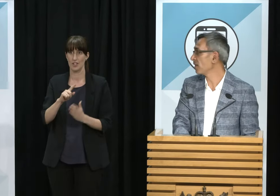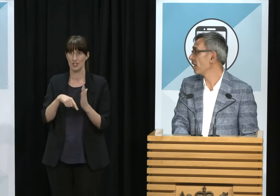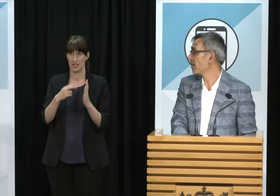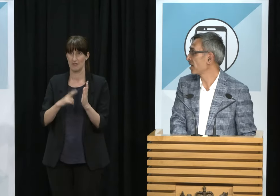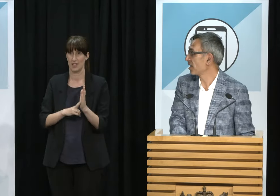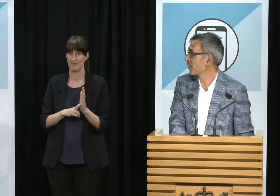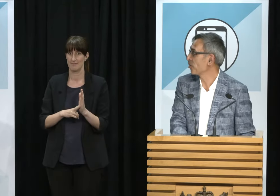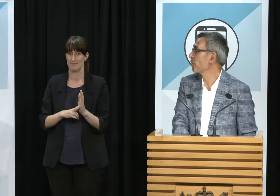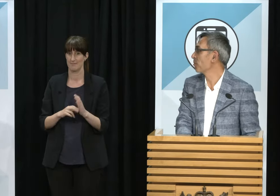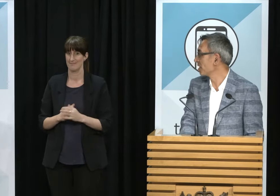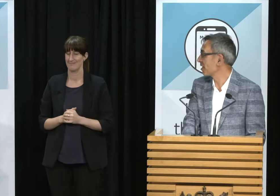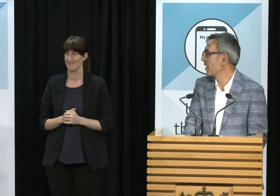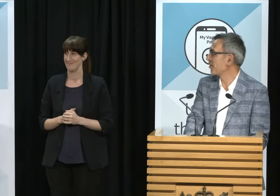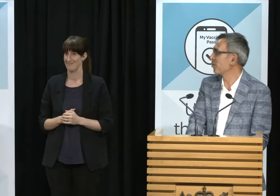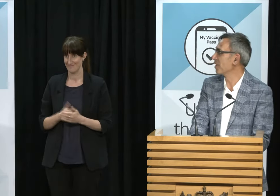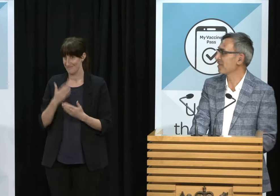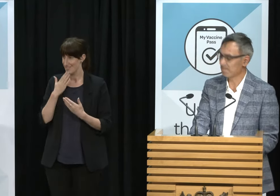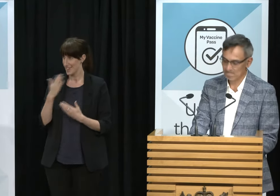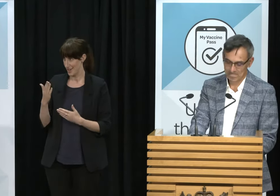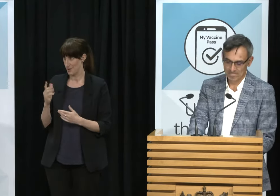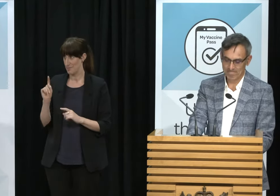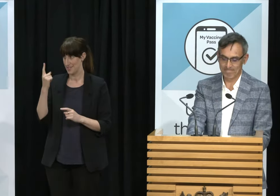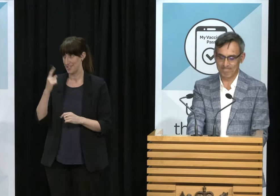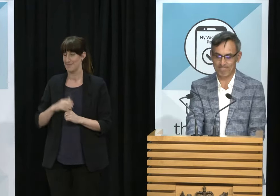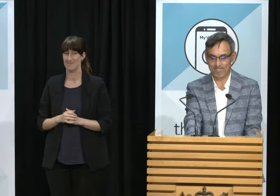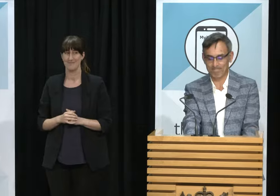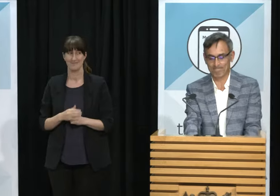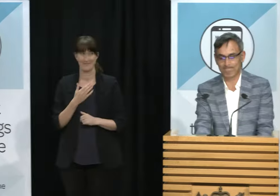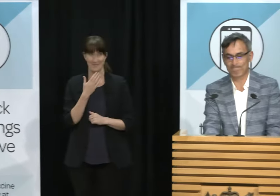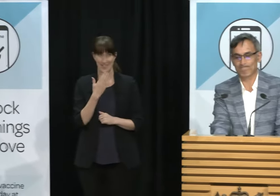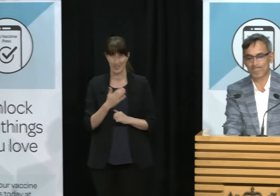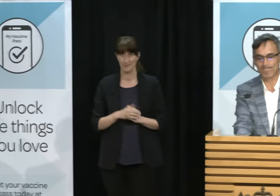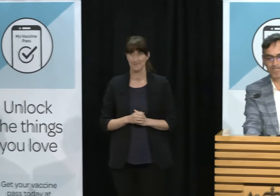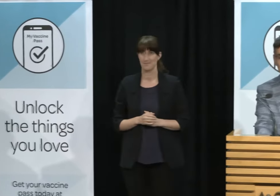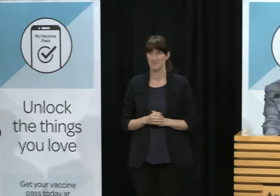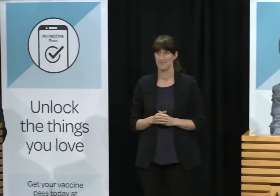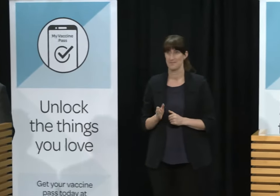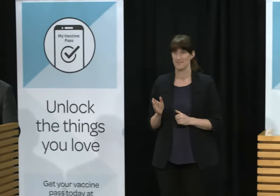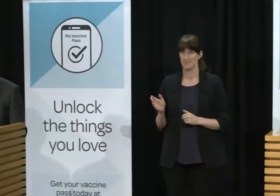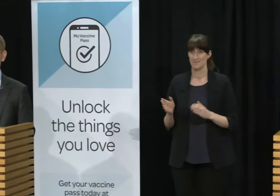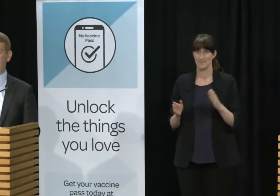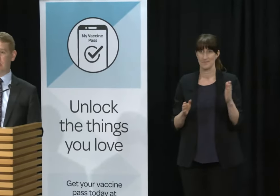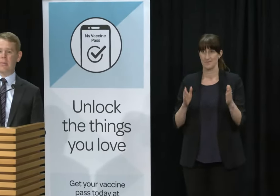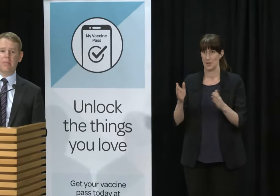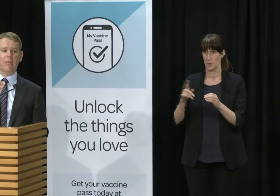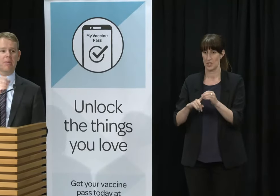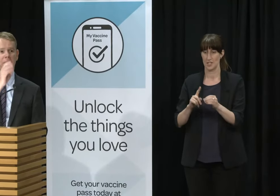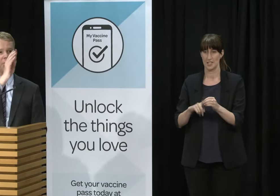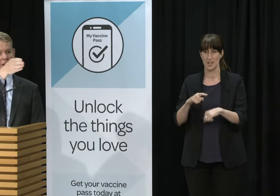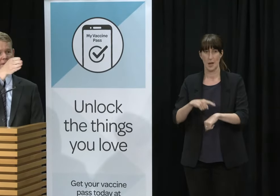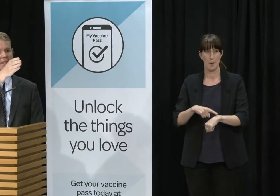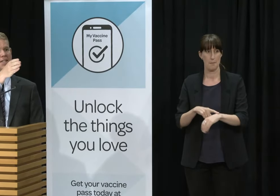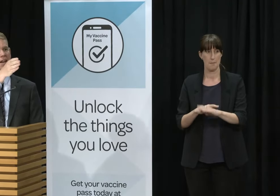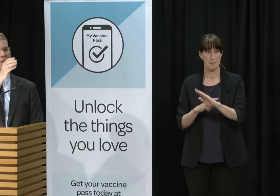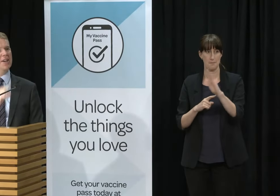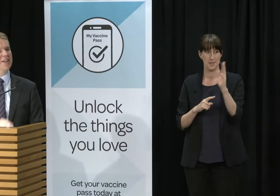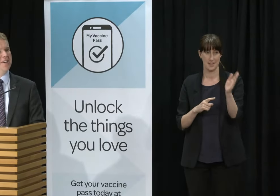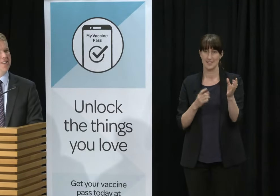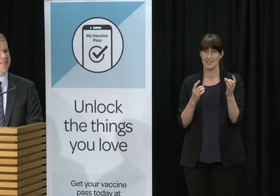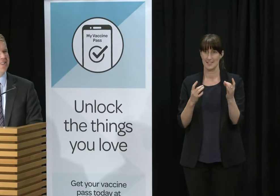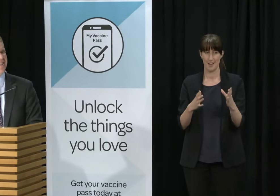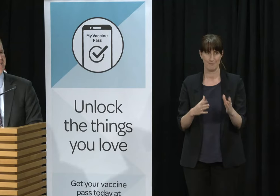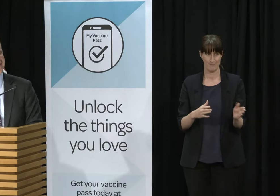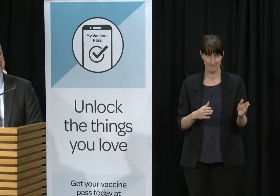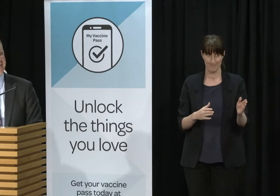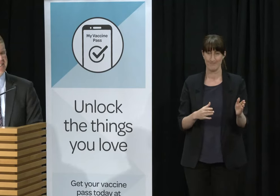koe. Tā rākou. Minister, back to you Minister. Thank you. Alright, we'll open up for questions. I'll start over here.